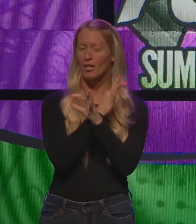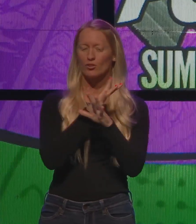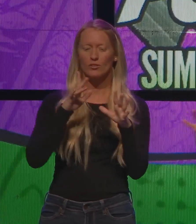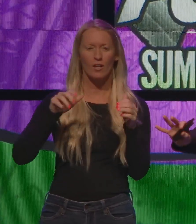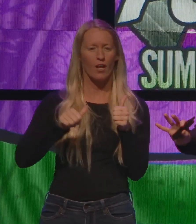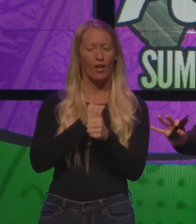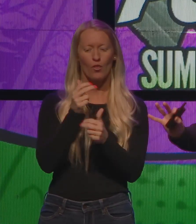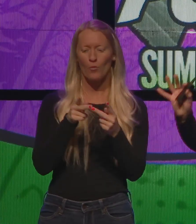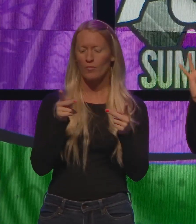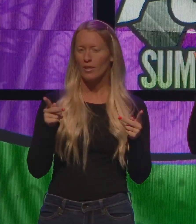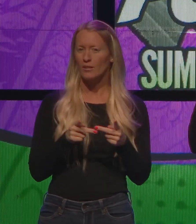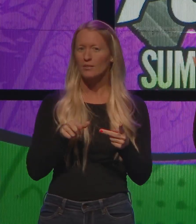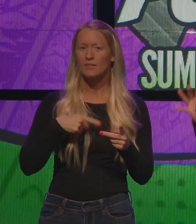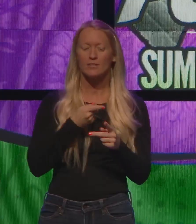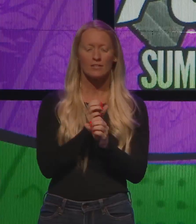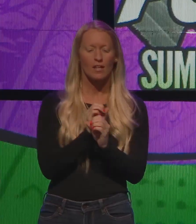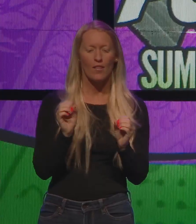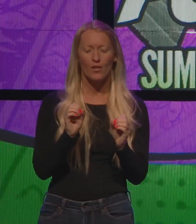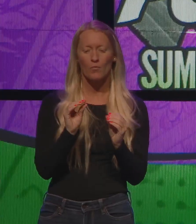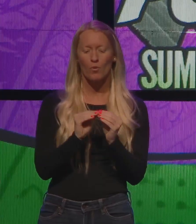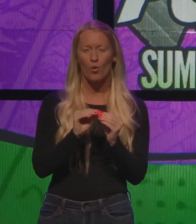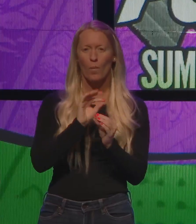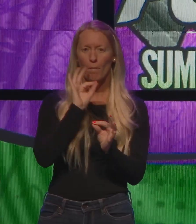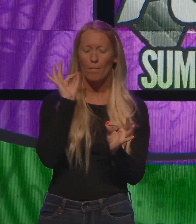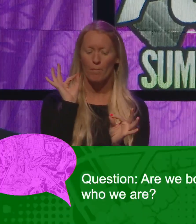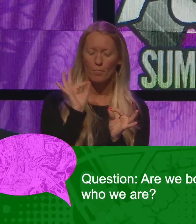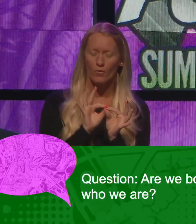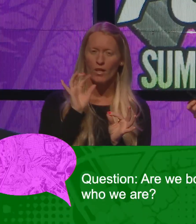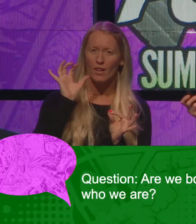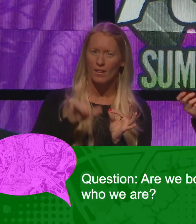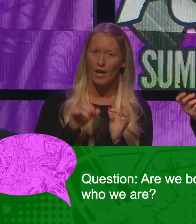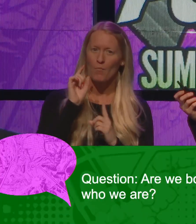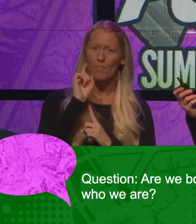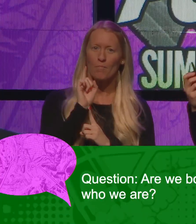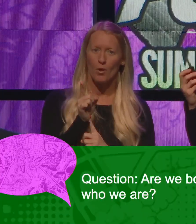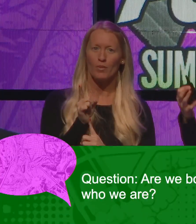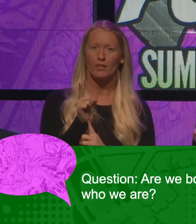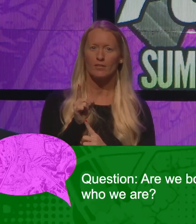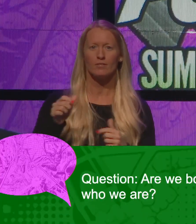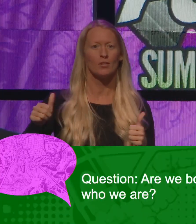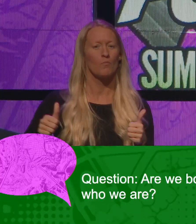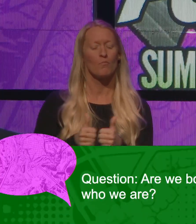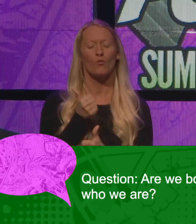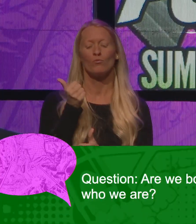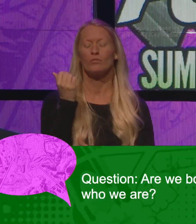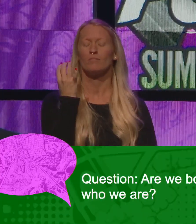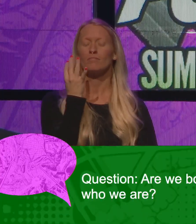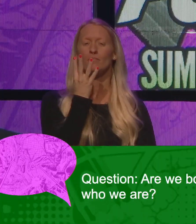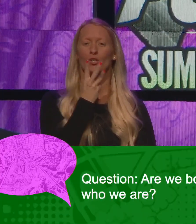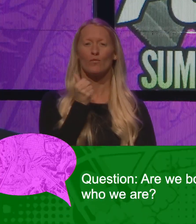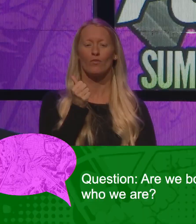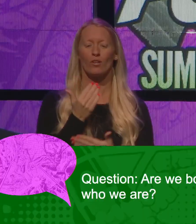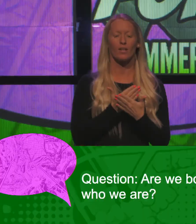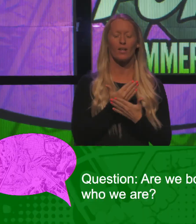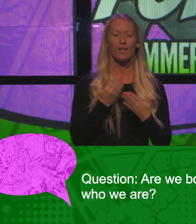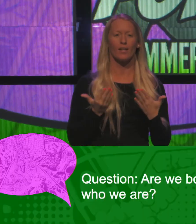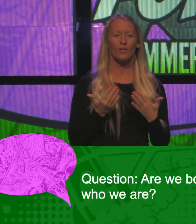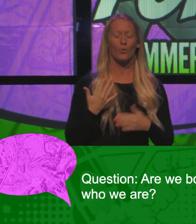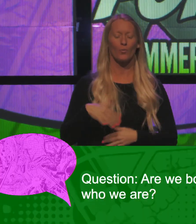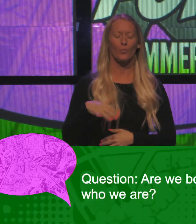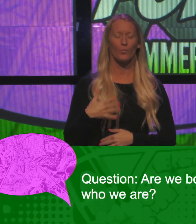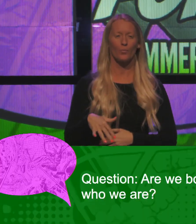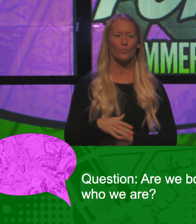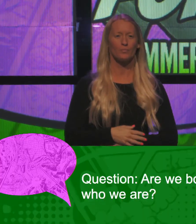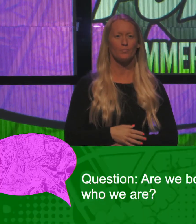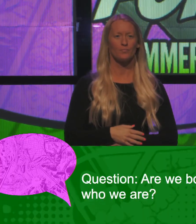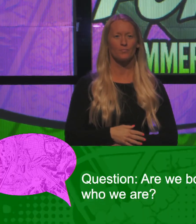imagine anything more perfect in that moment. It was just the most beautiful thing. And the